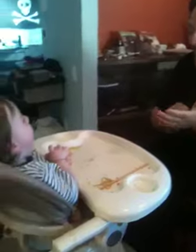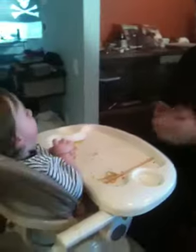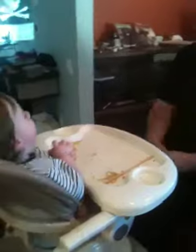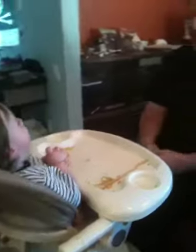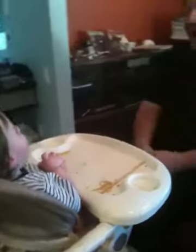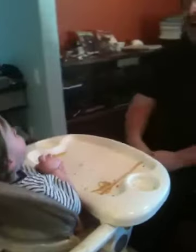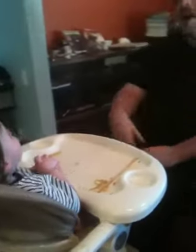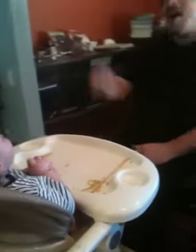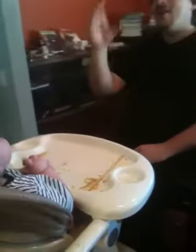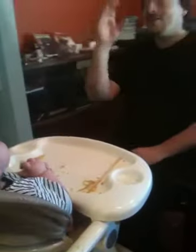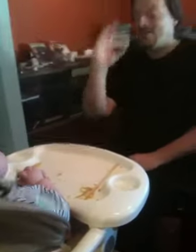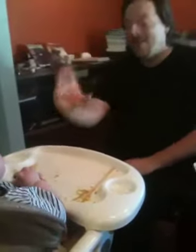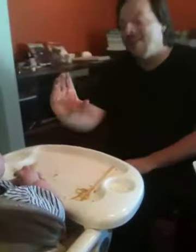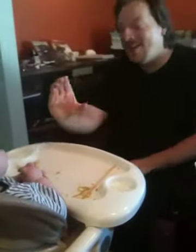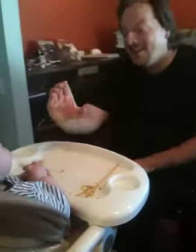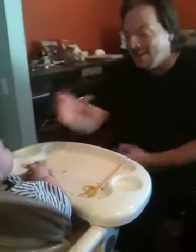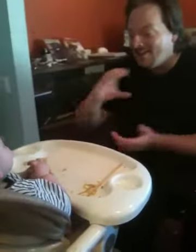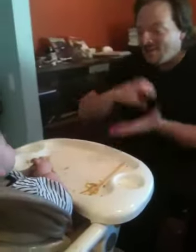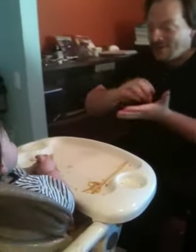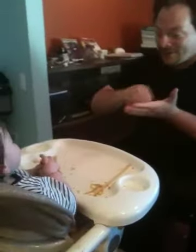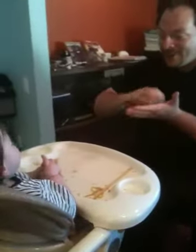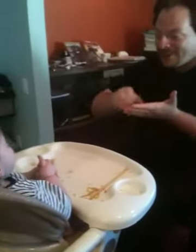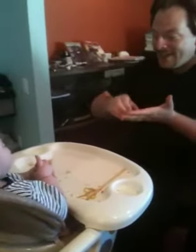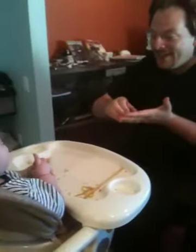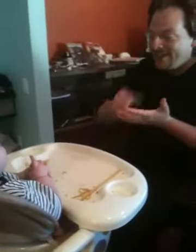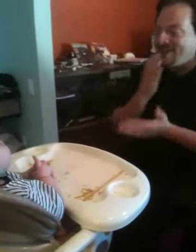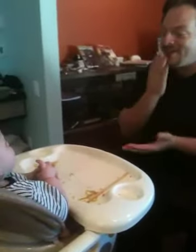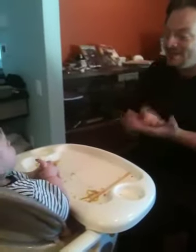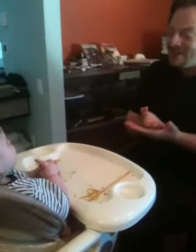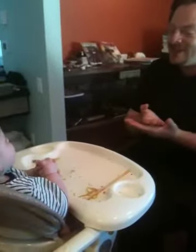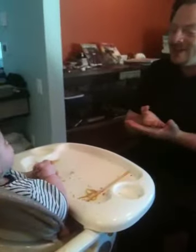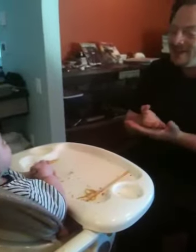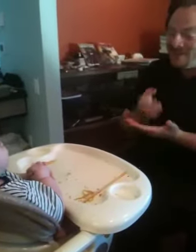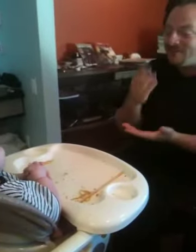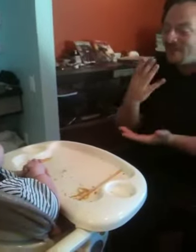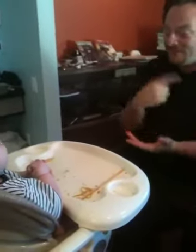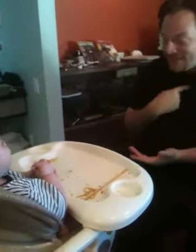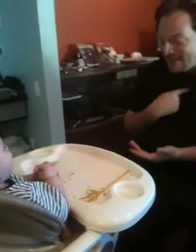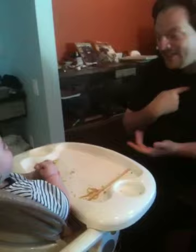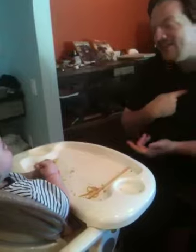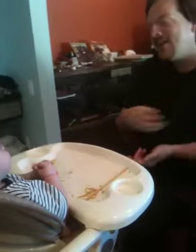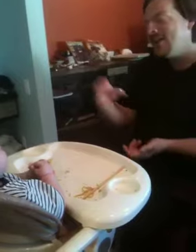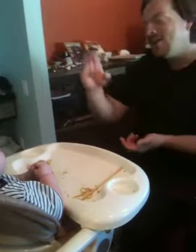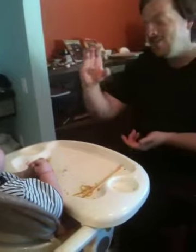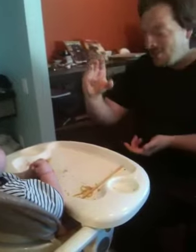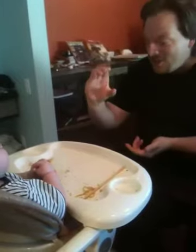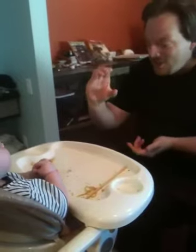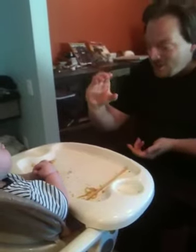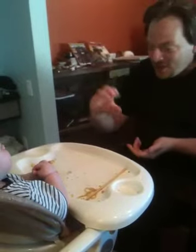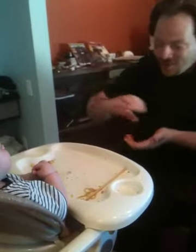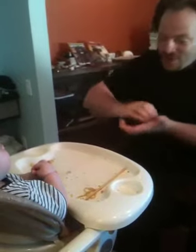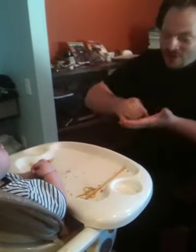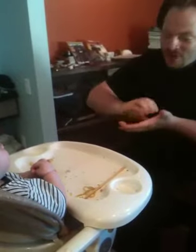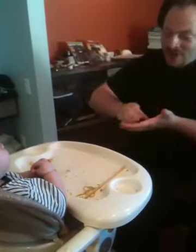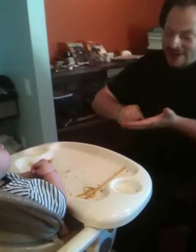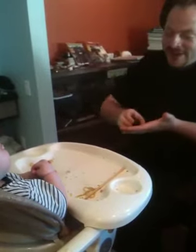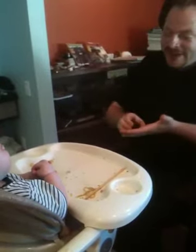Again! C is for cookie, it's good enough for me. C is for cookie,